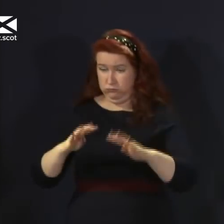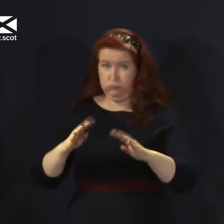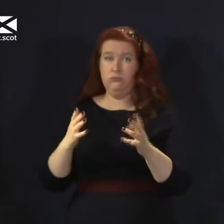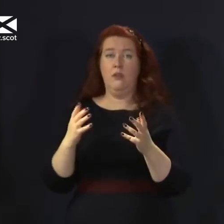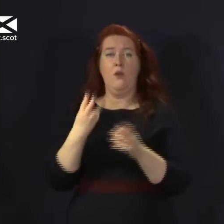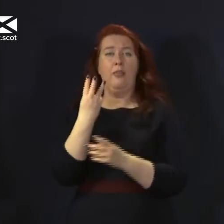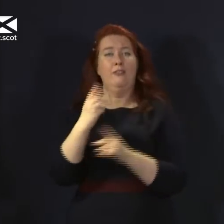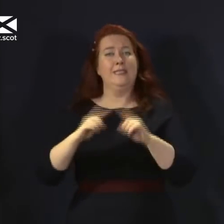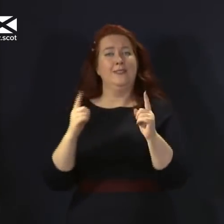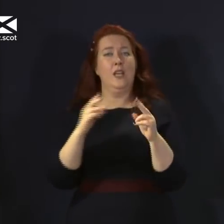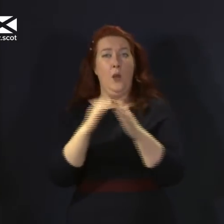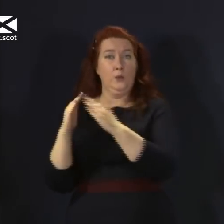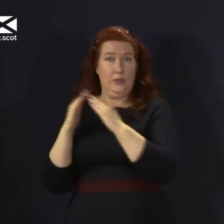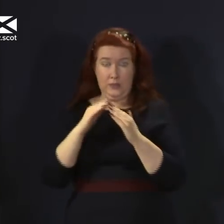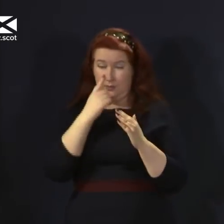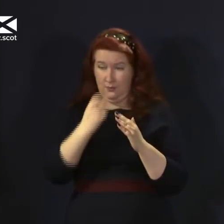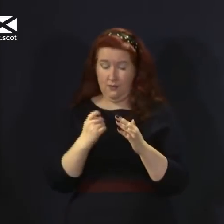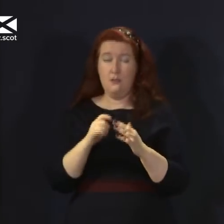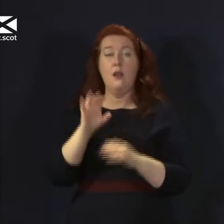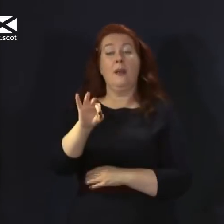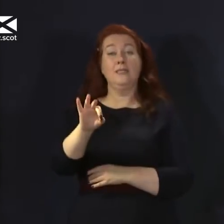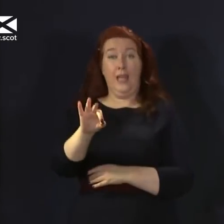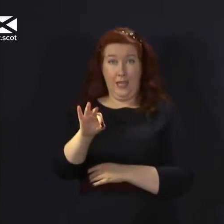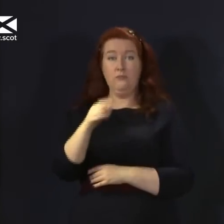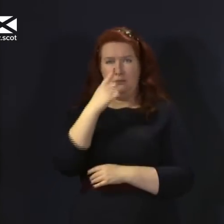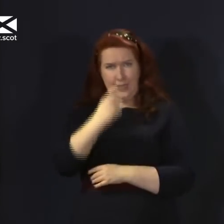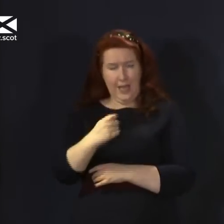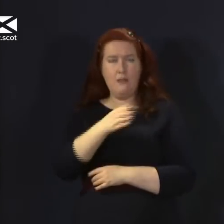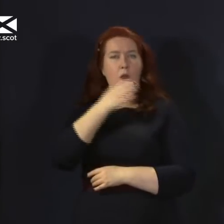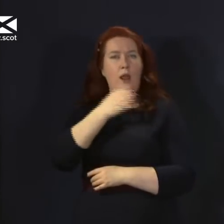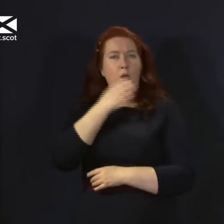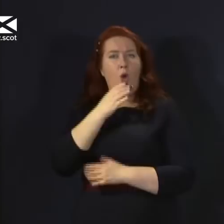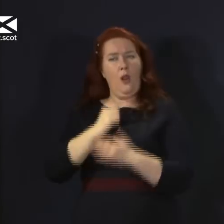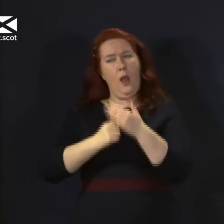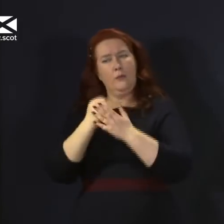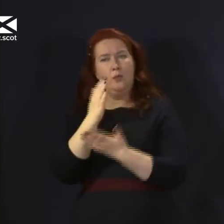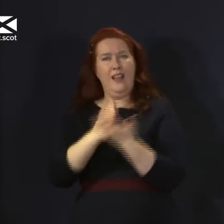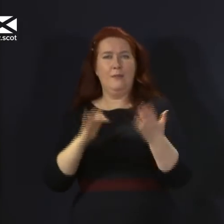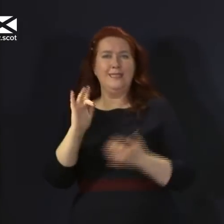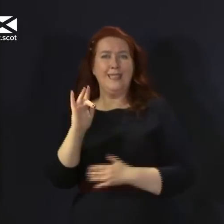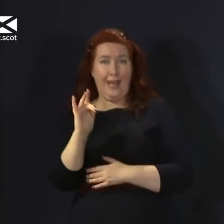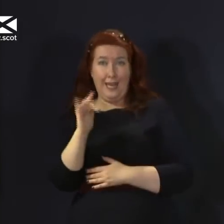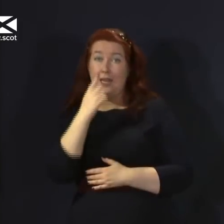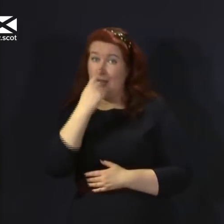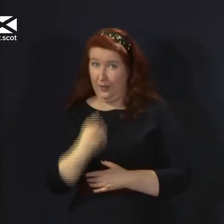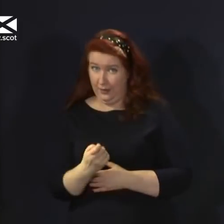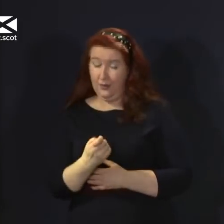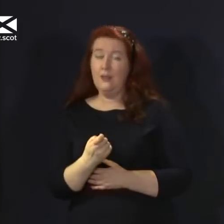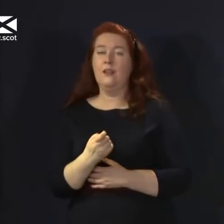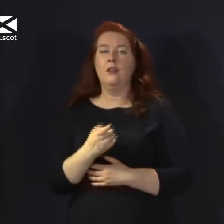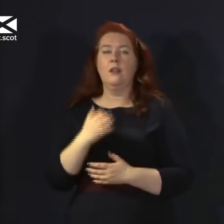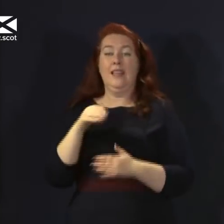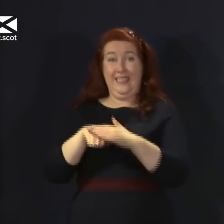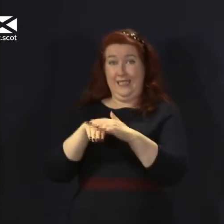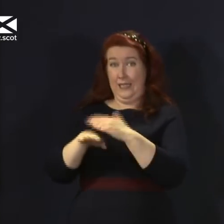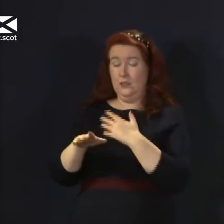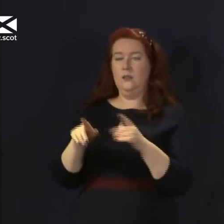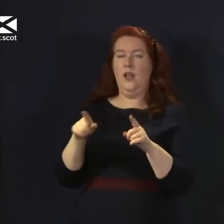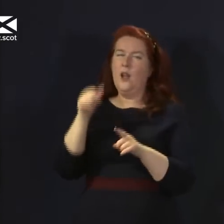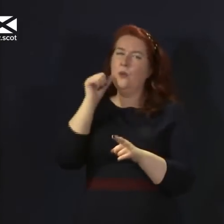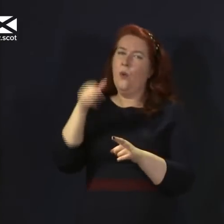meet together. From Monday, alcohol can be served indoors up until 10:30 p.m. and I know that the return of licensed